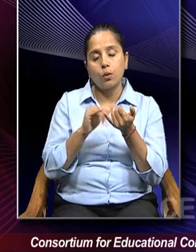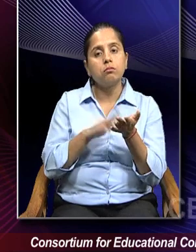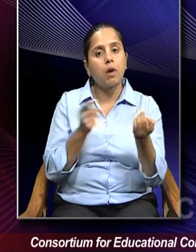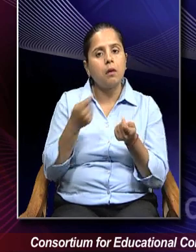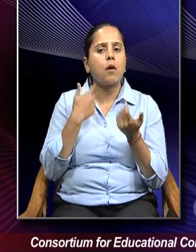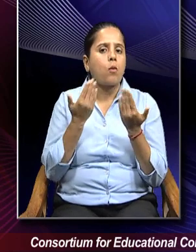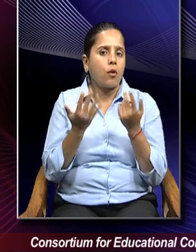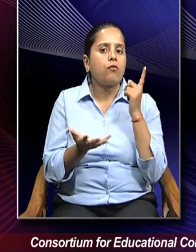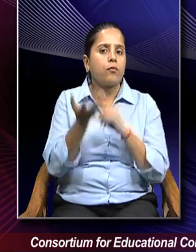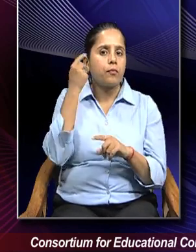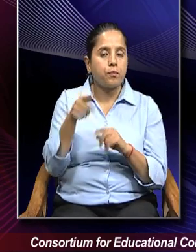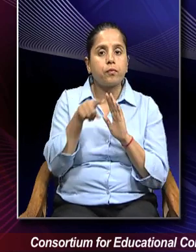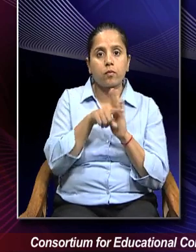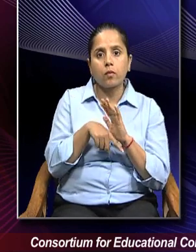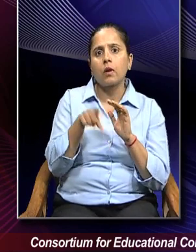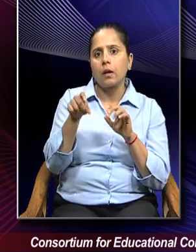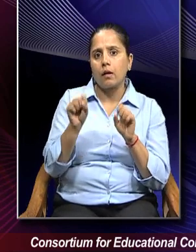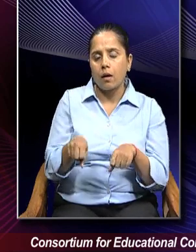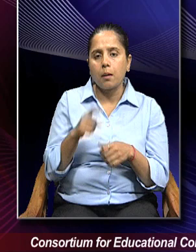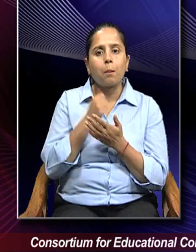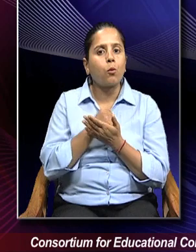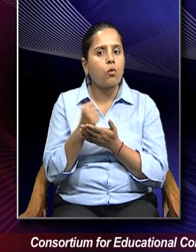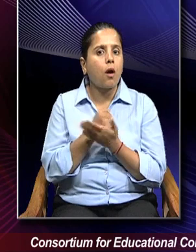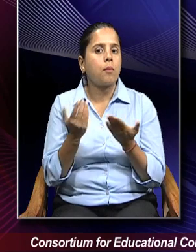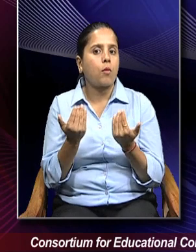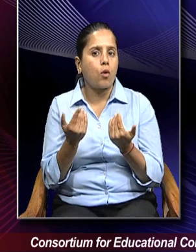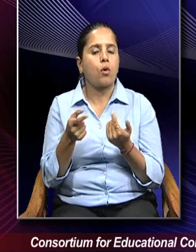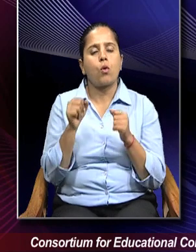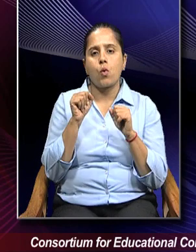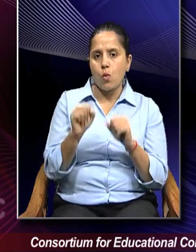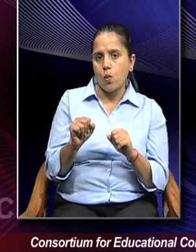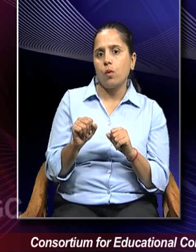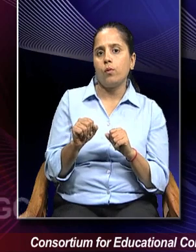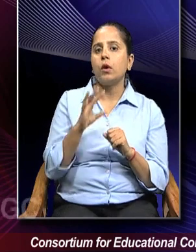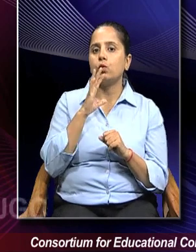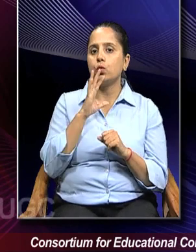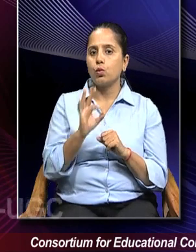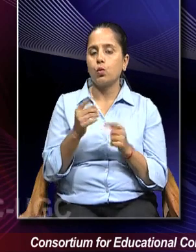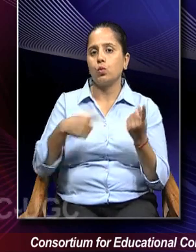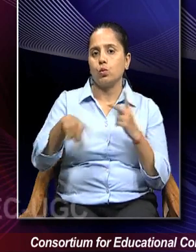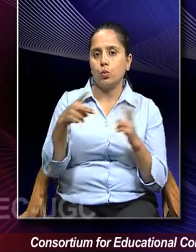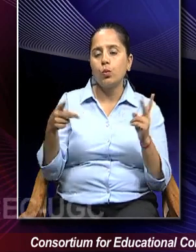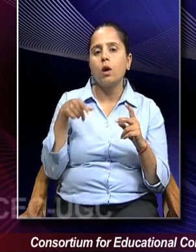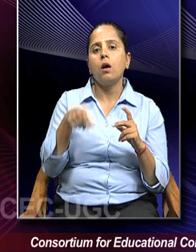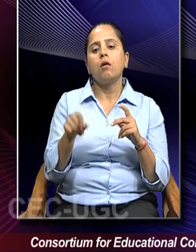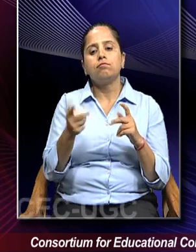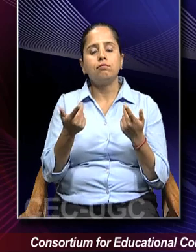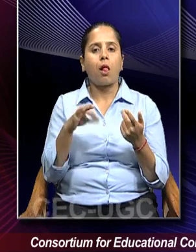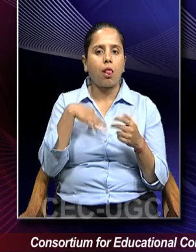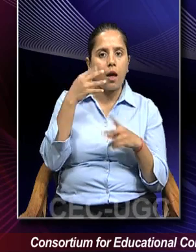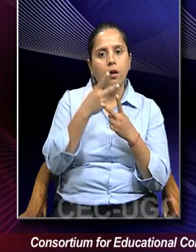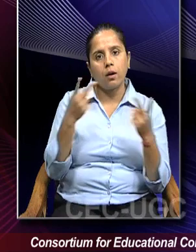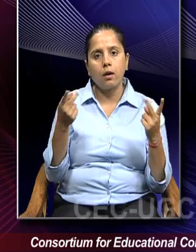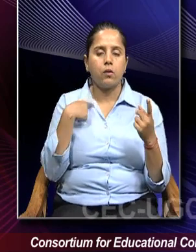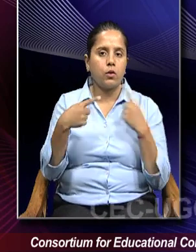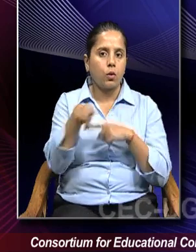find that ethics can very well be practiced in its true spirit, in its letters and spirit. Whatever we are